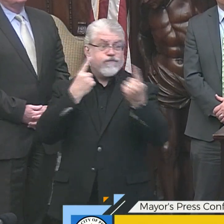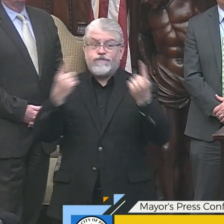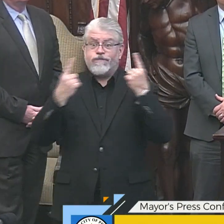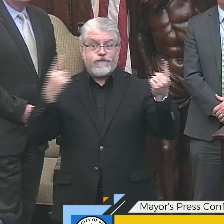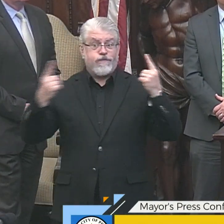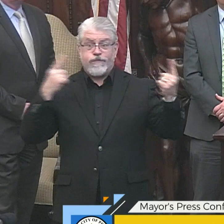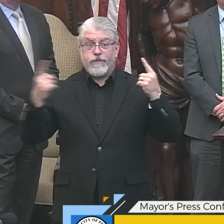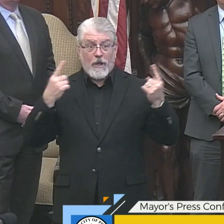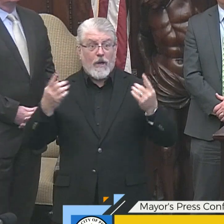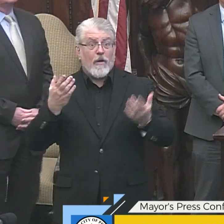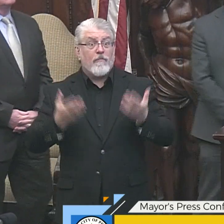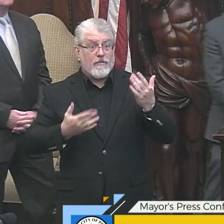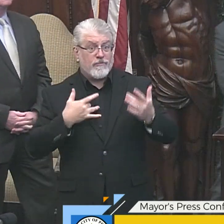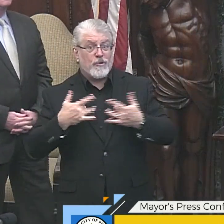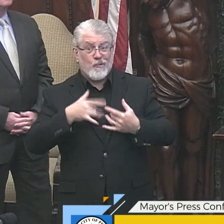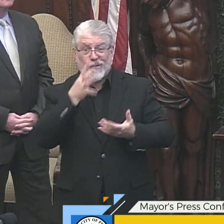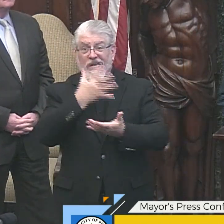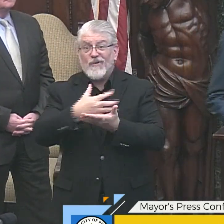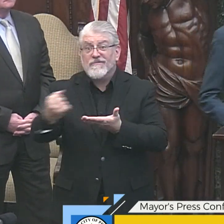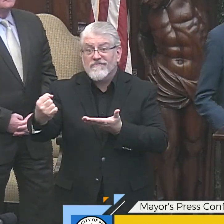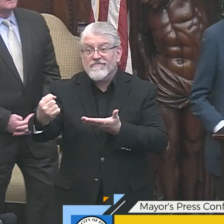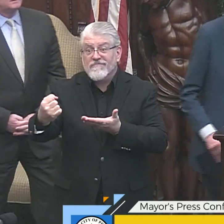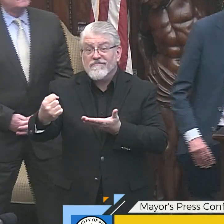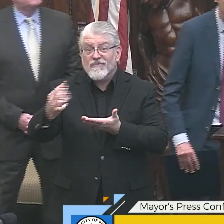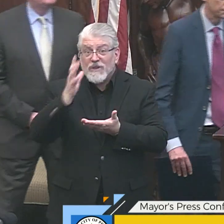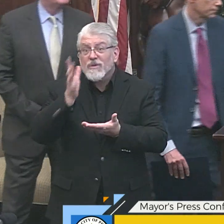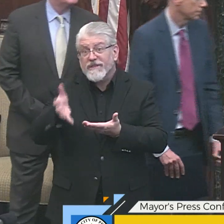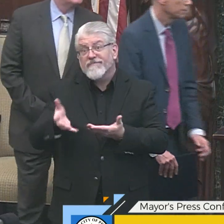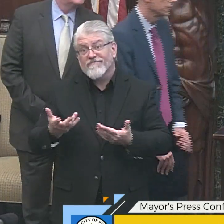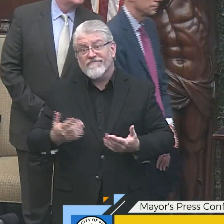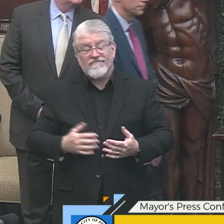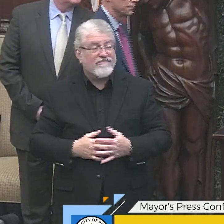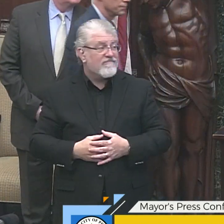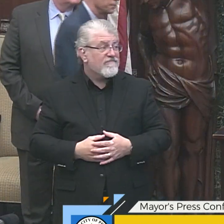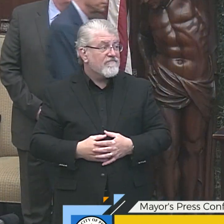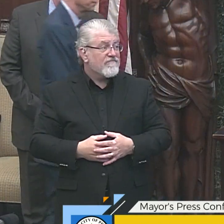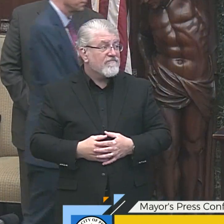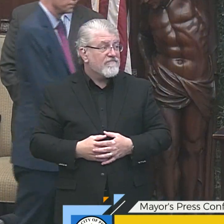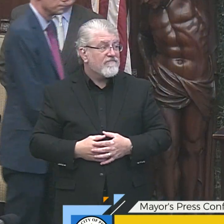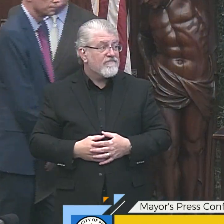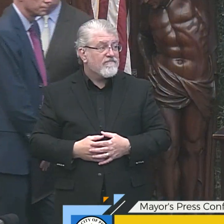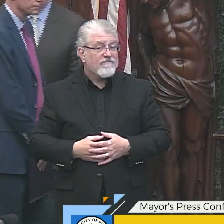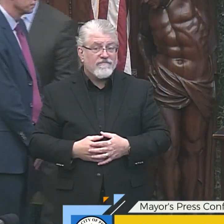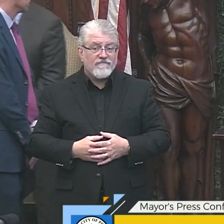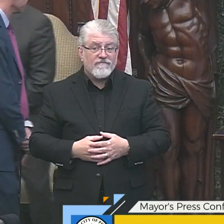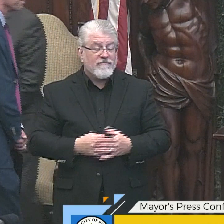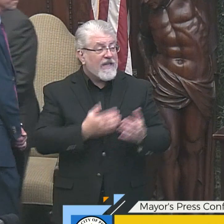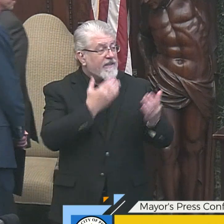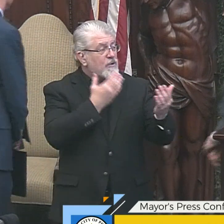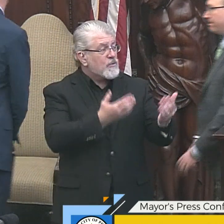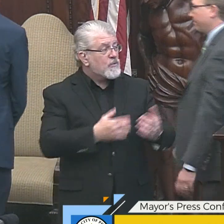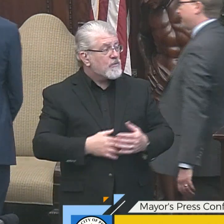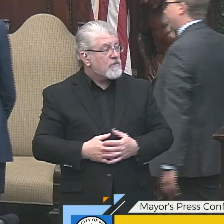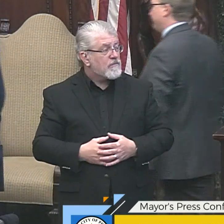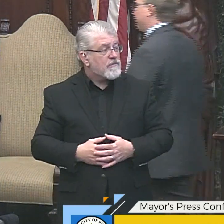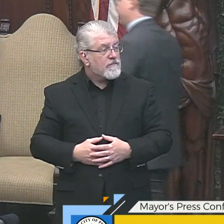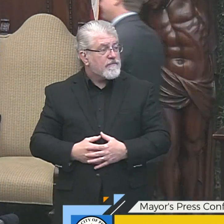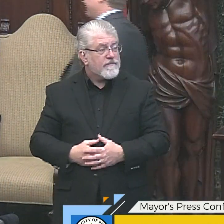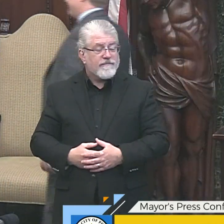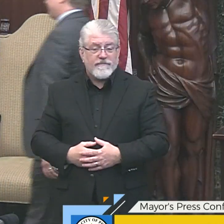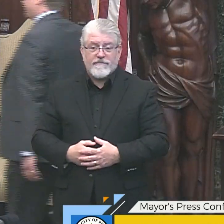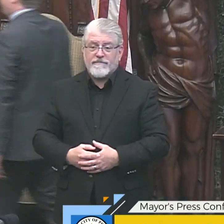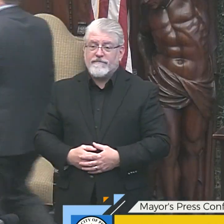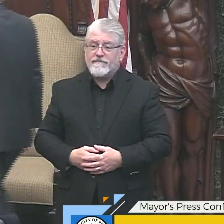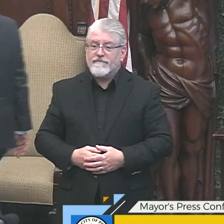country. Currently, there is enough. Great. Thank you.